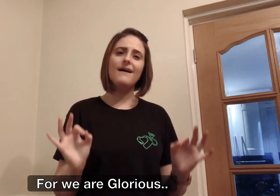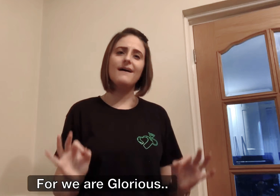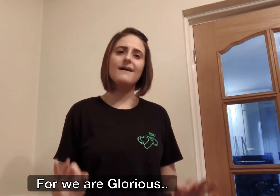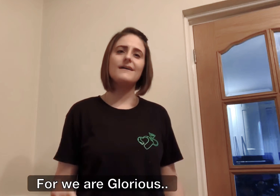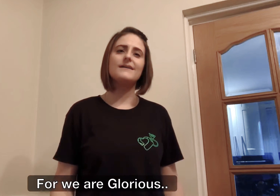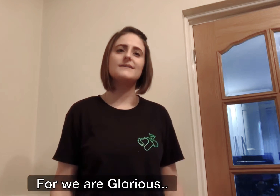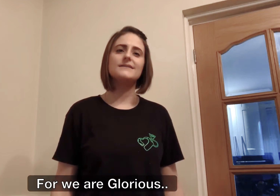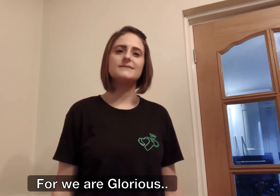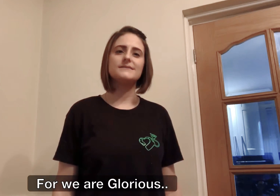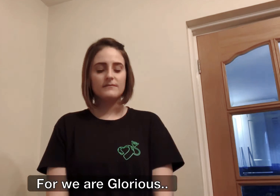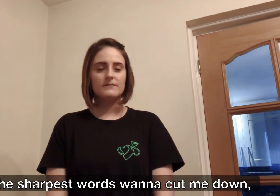glorious.